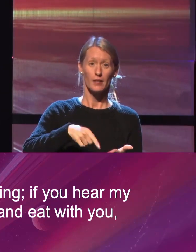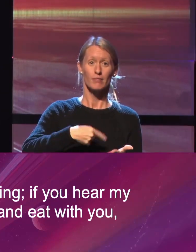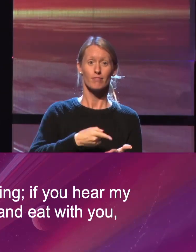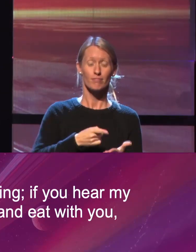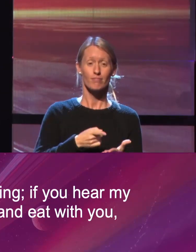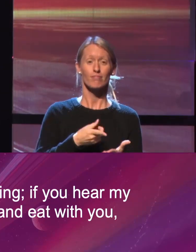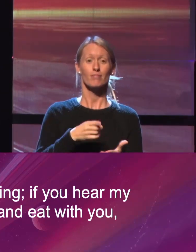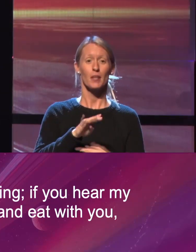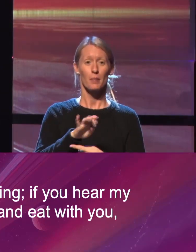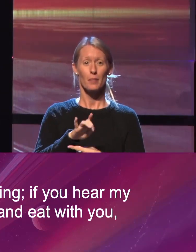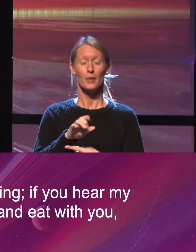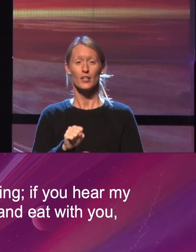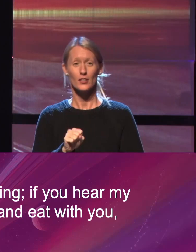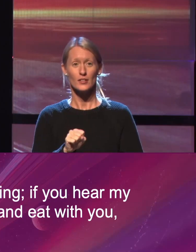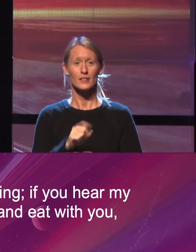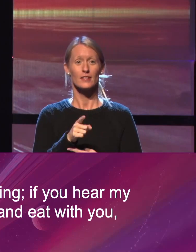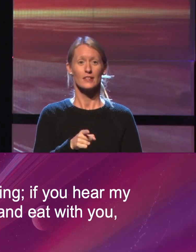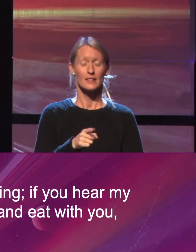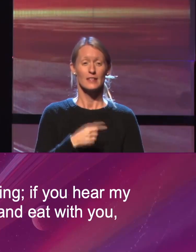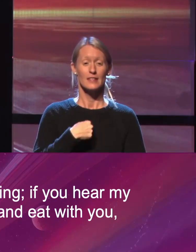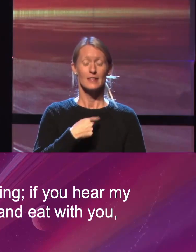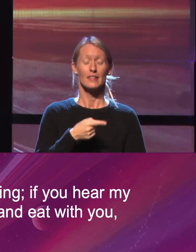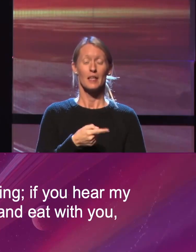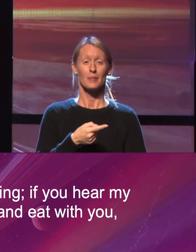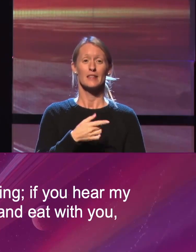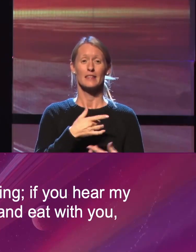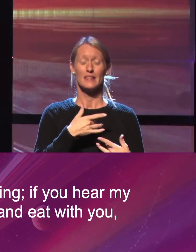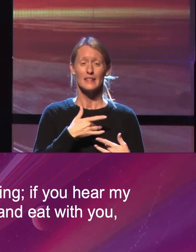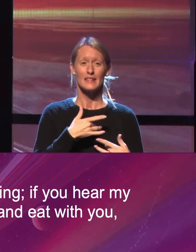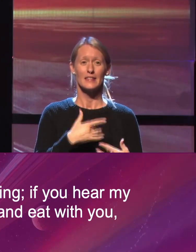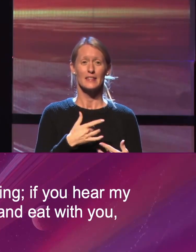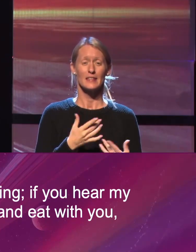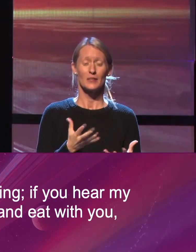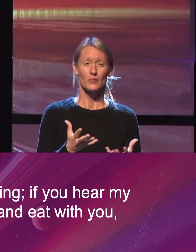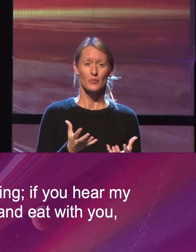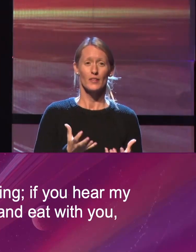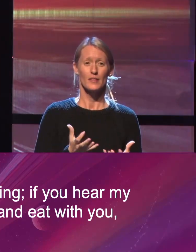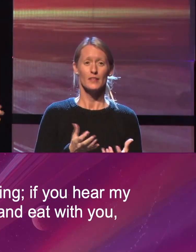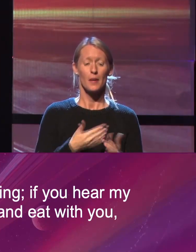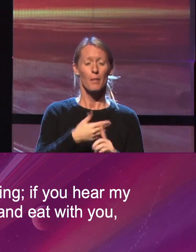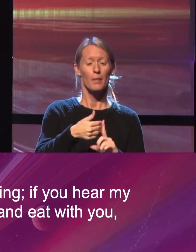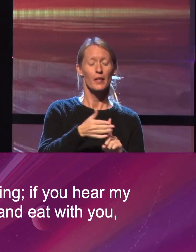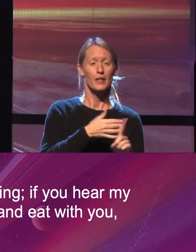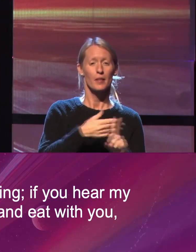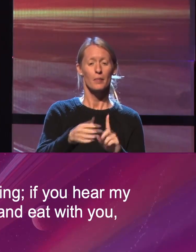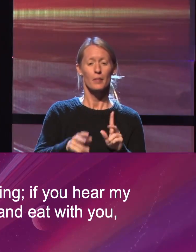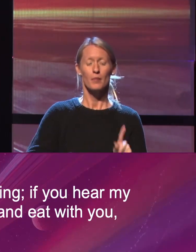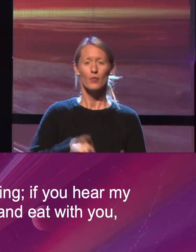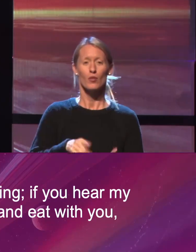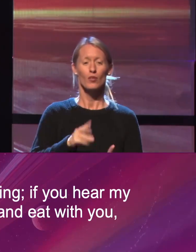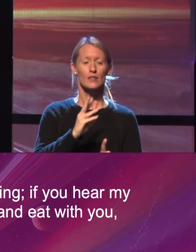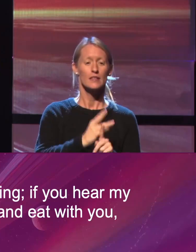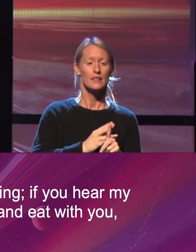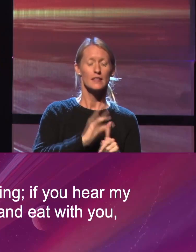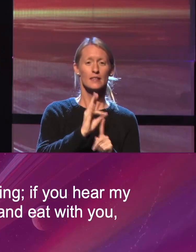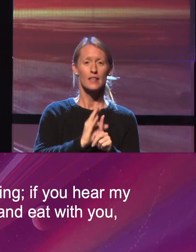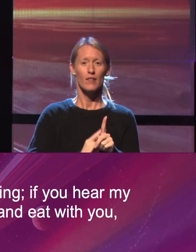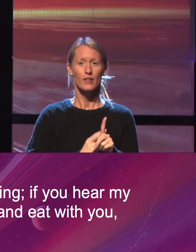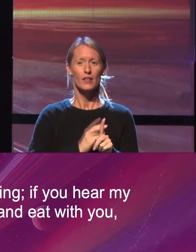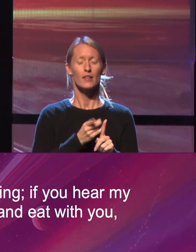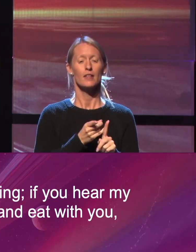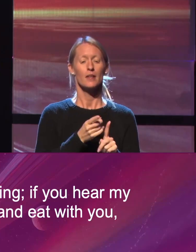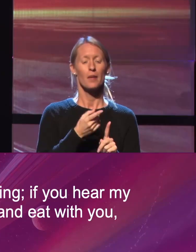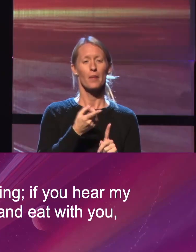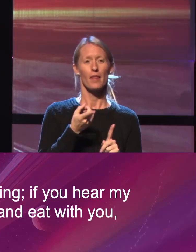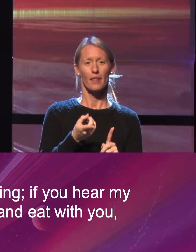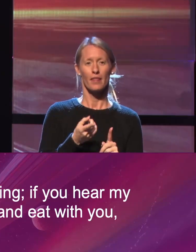go back down that road just to pay some bills, right? We just manipulate people for 6-7 months, offer them Jesus again, and we'll see what happens. I'm